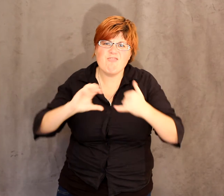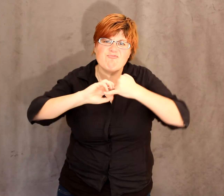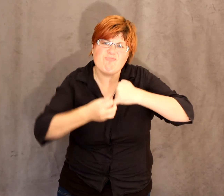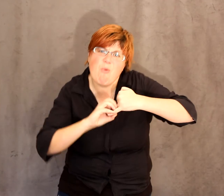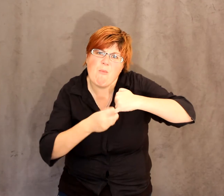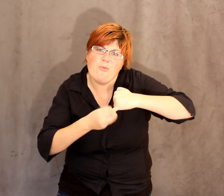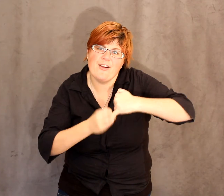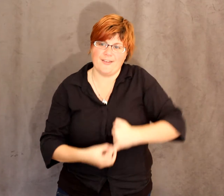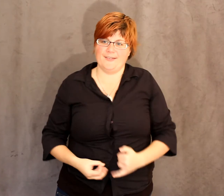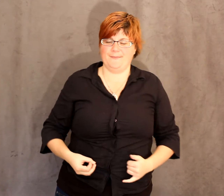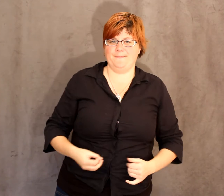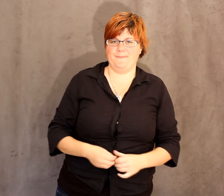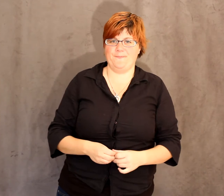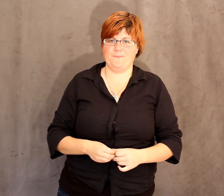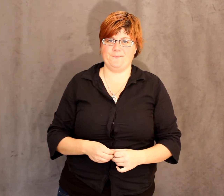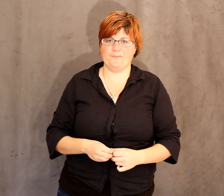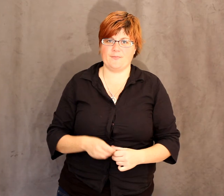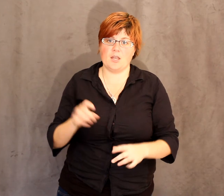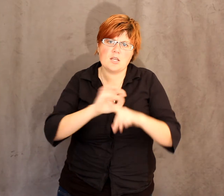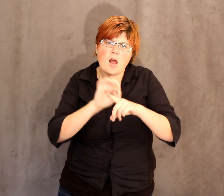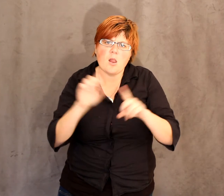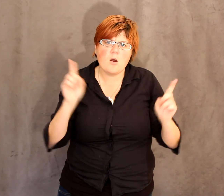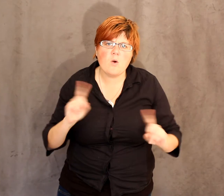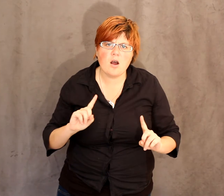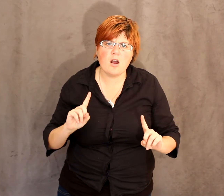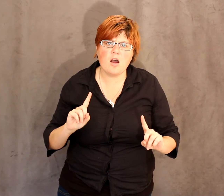strawberries. What color did it turn his shoes?